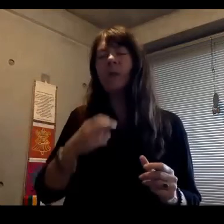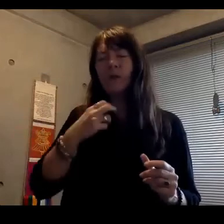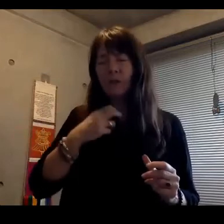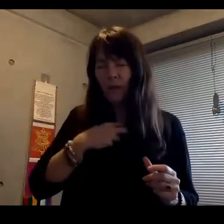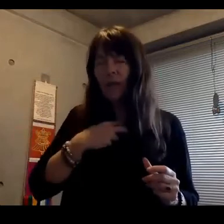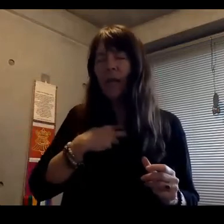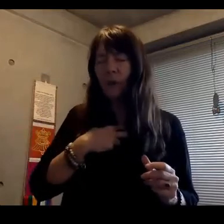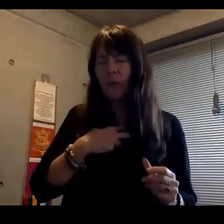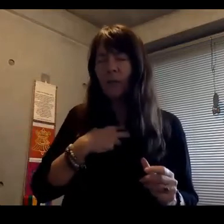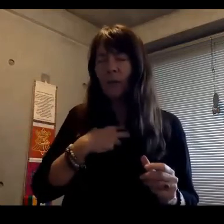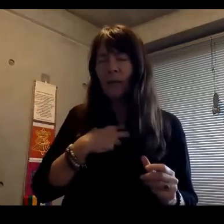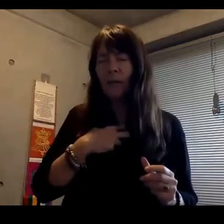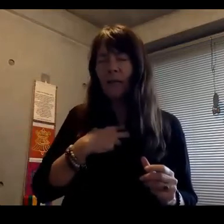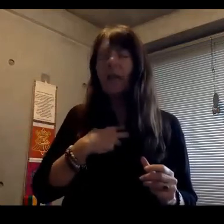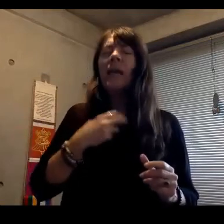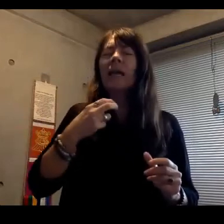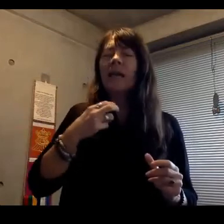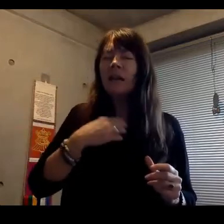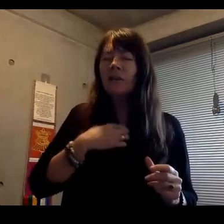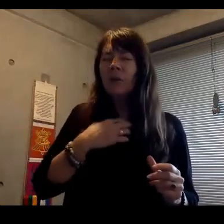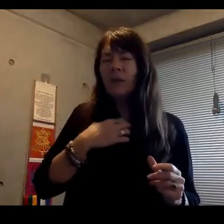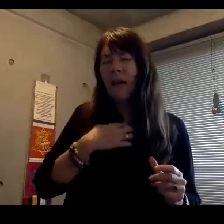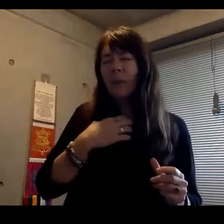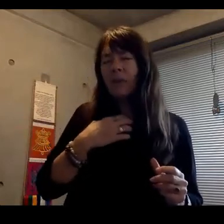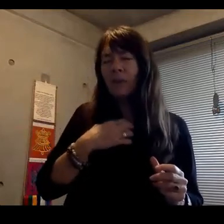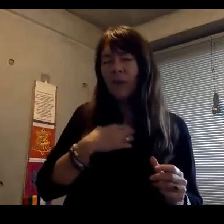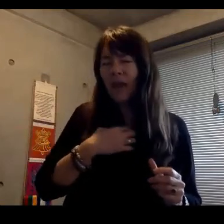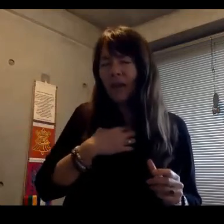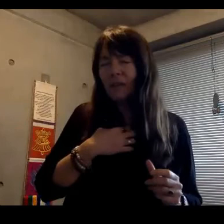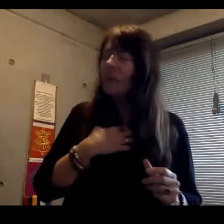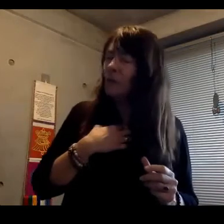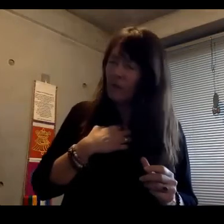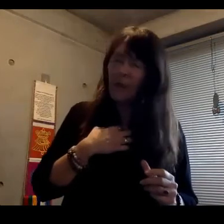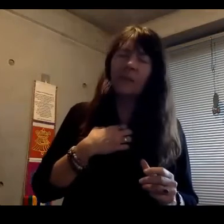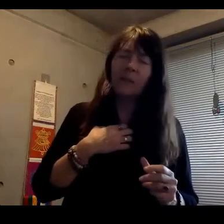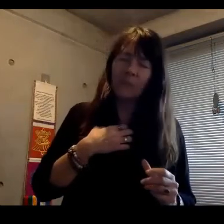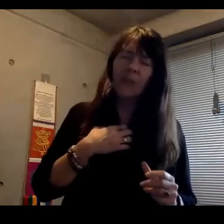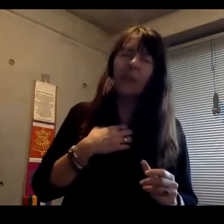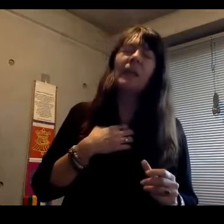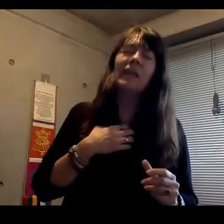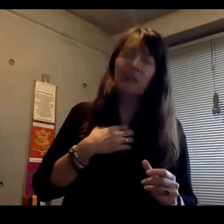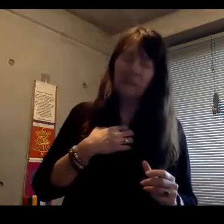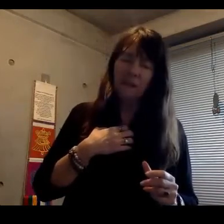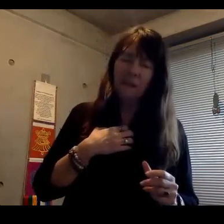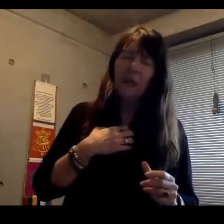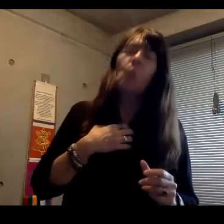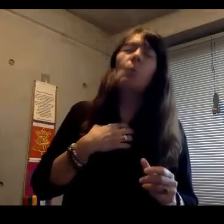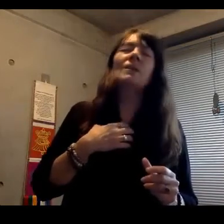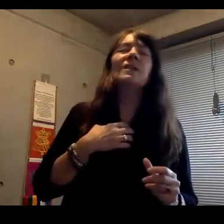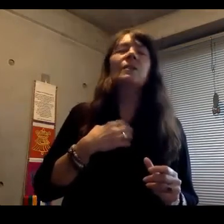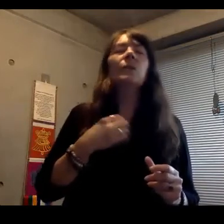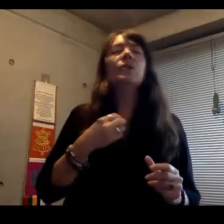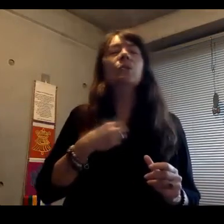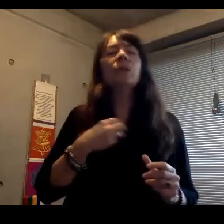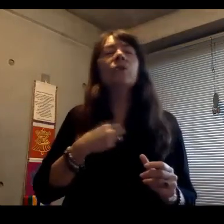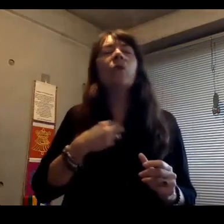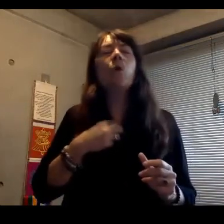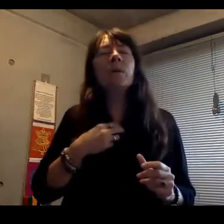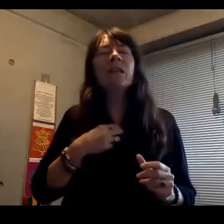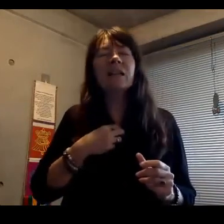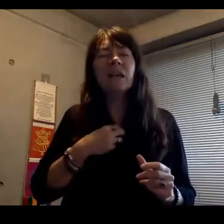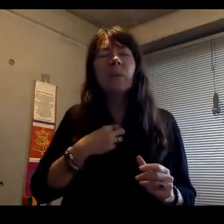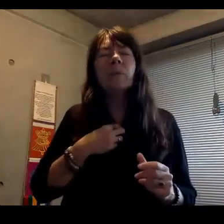energy, which is carried in mankind. If you tap into that, you have a hard time staying hidden. Once